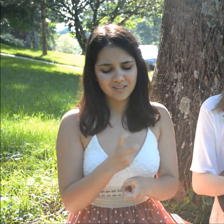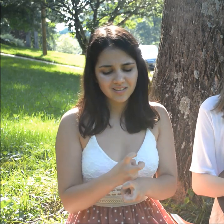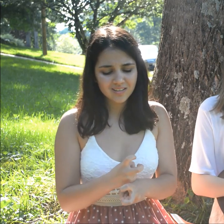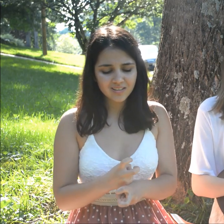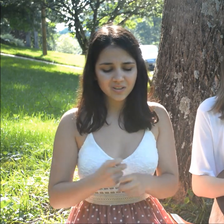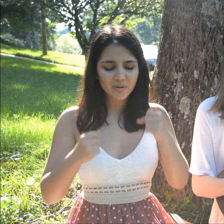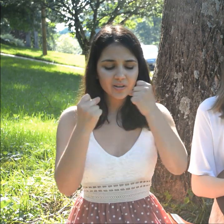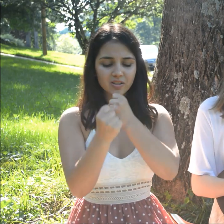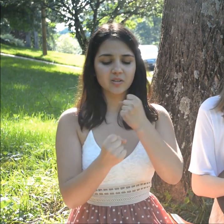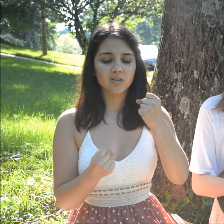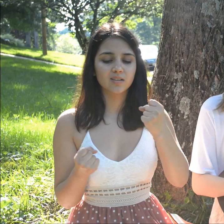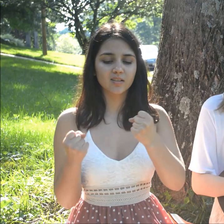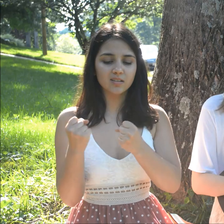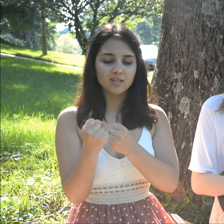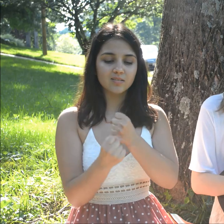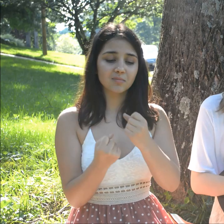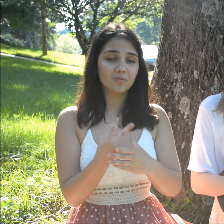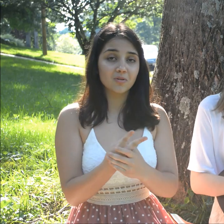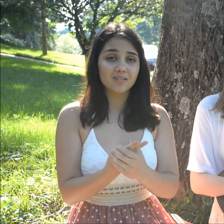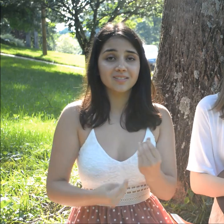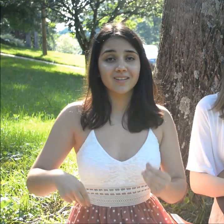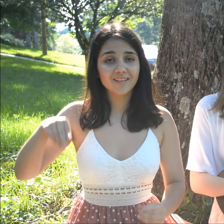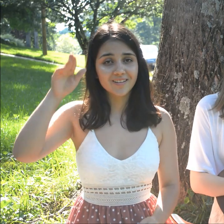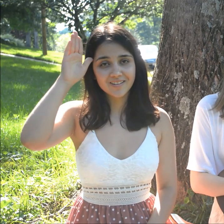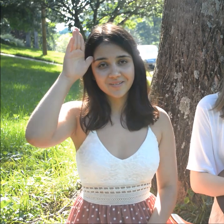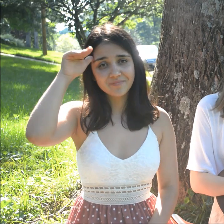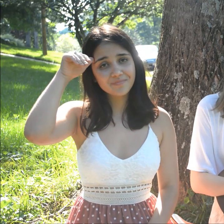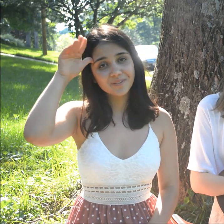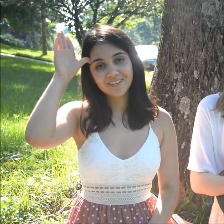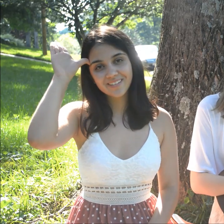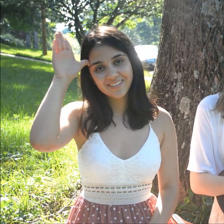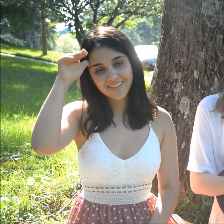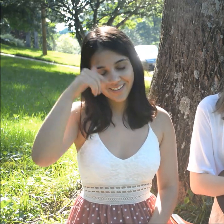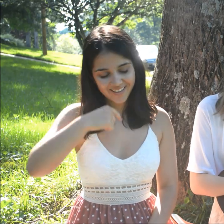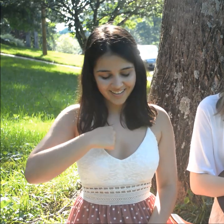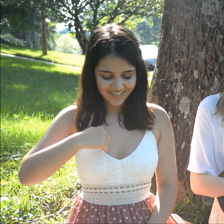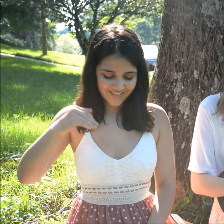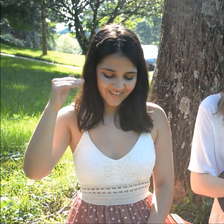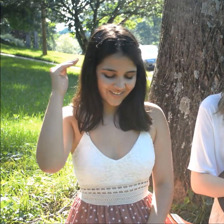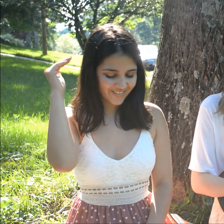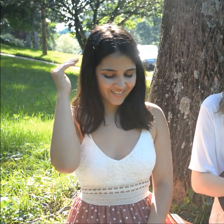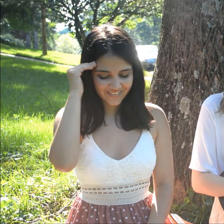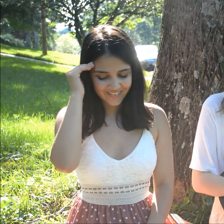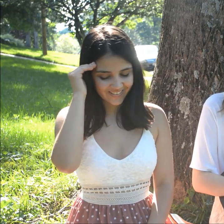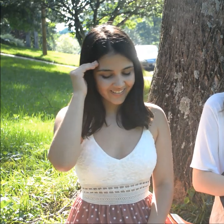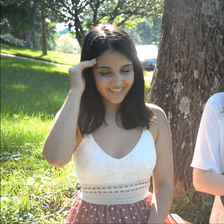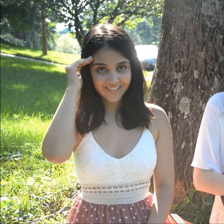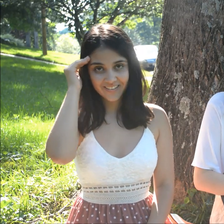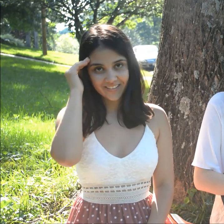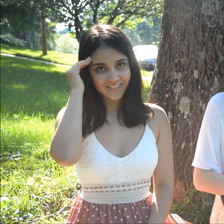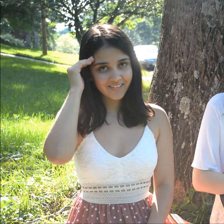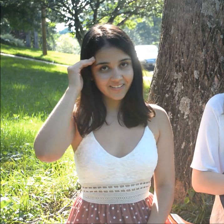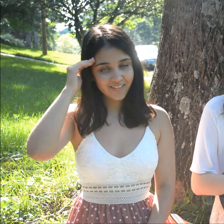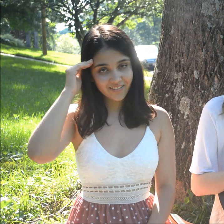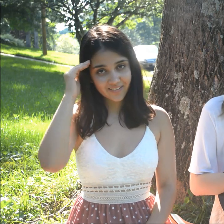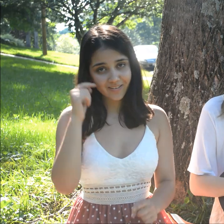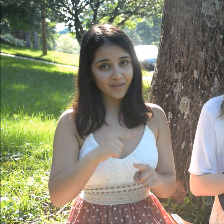argue, we'll boast the burn I know, but oh